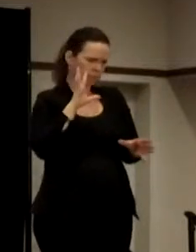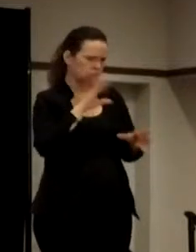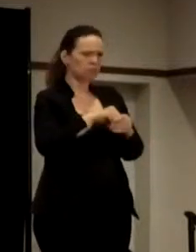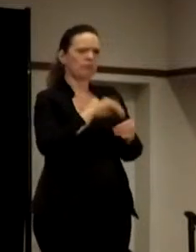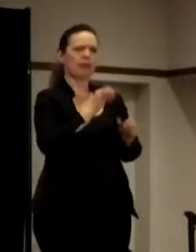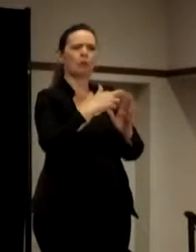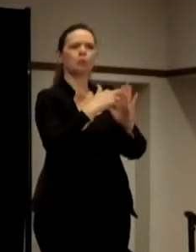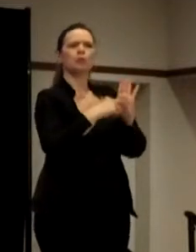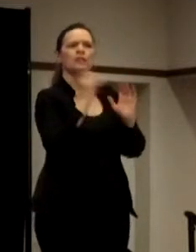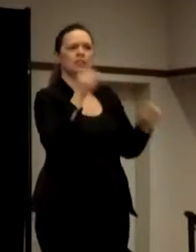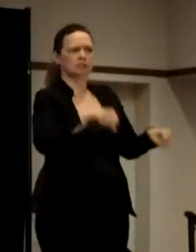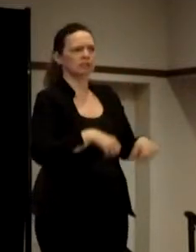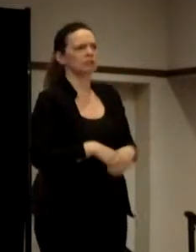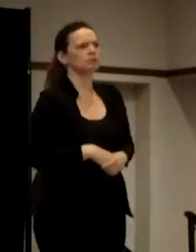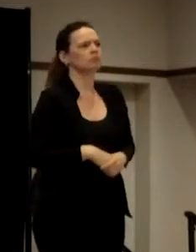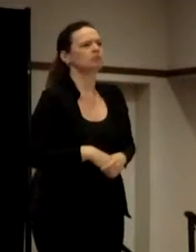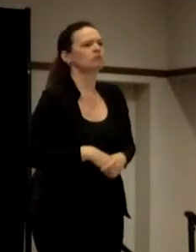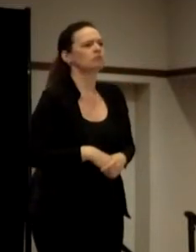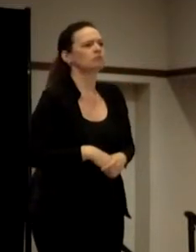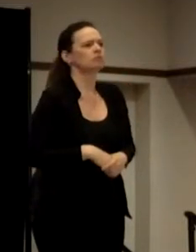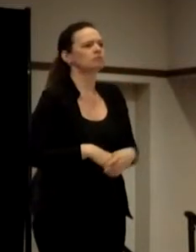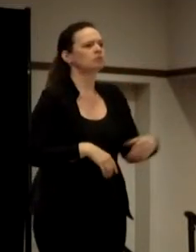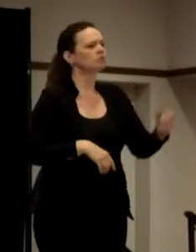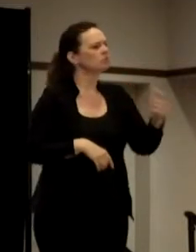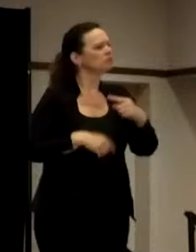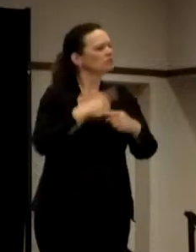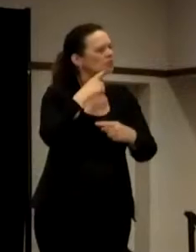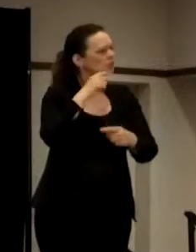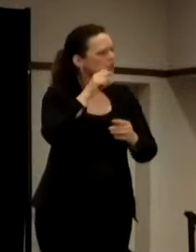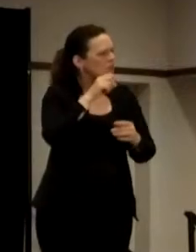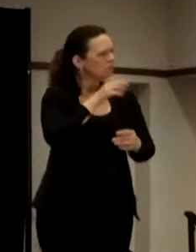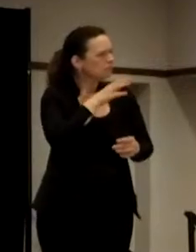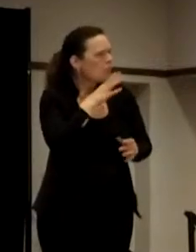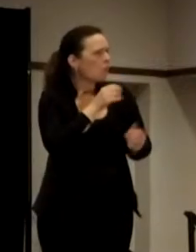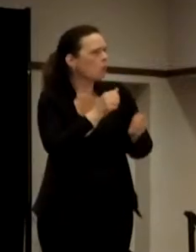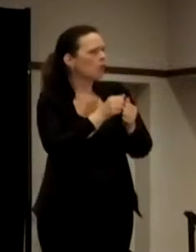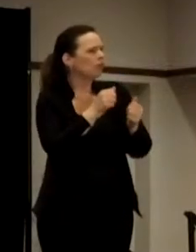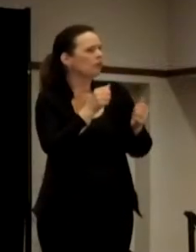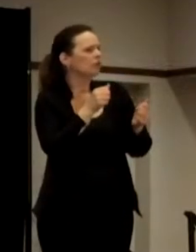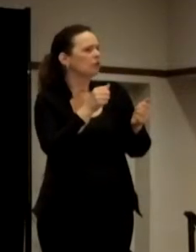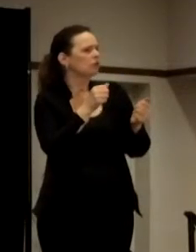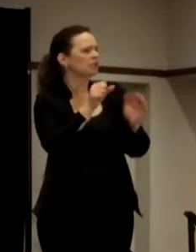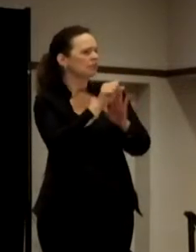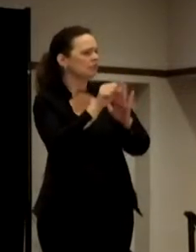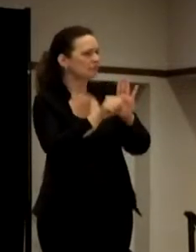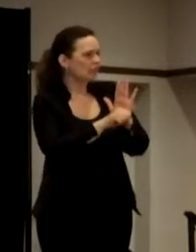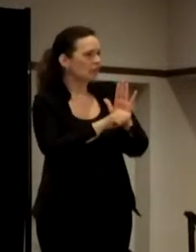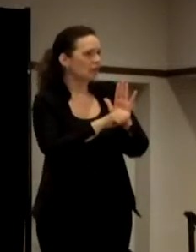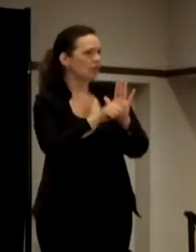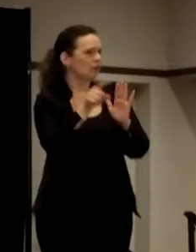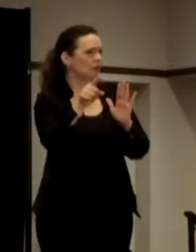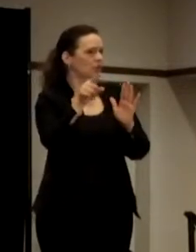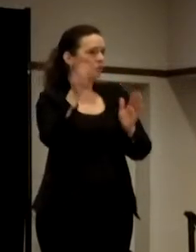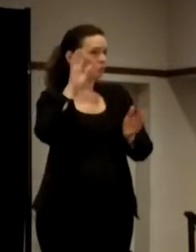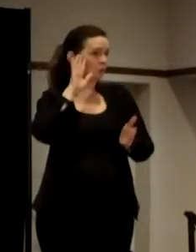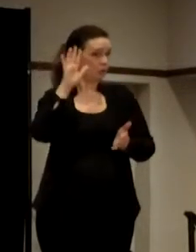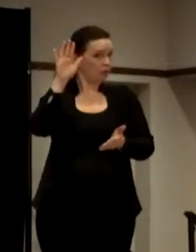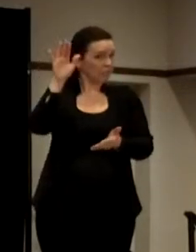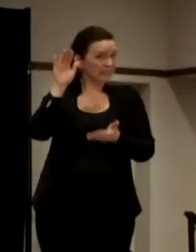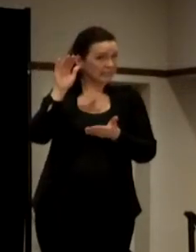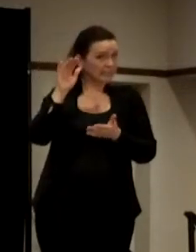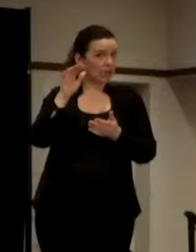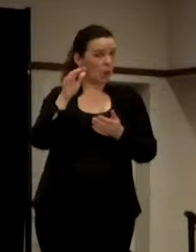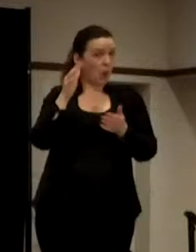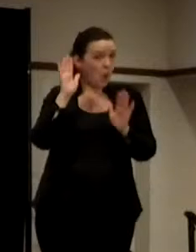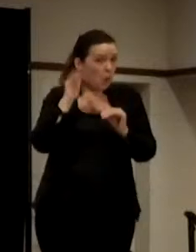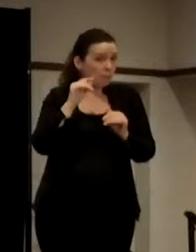said, and you've been mentioning that you want vaccine eligibility to expand quicker, 50 plus, you mentioned today.